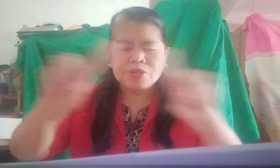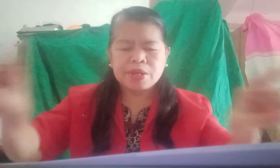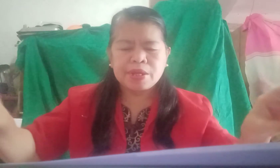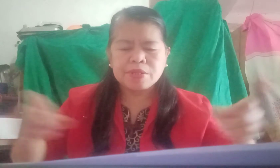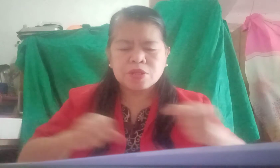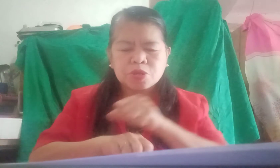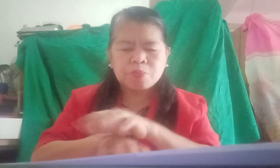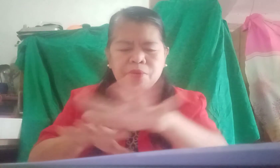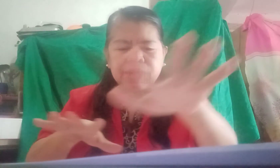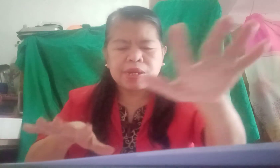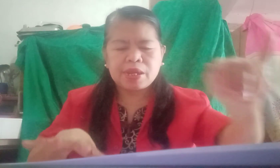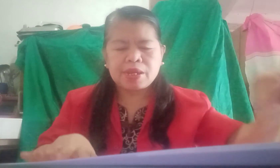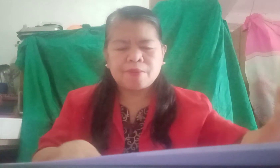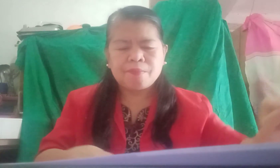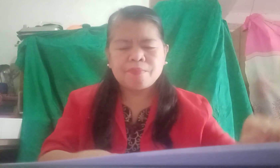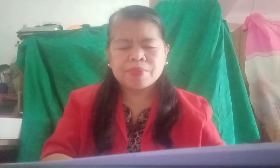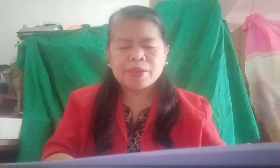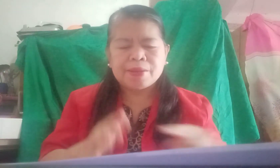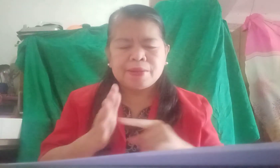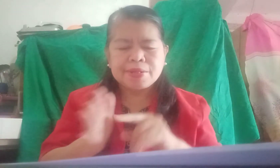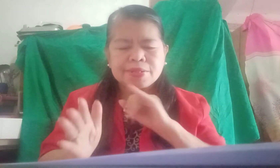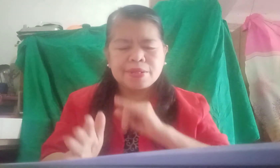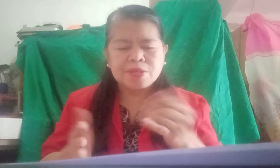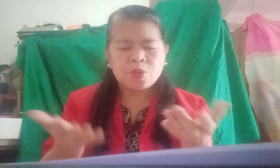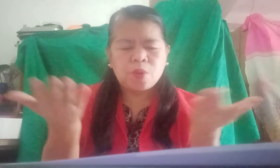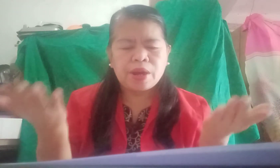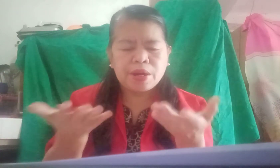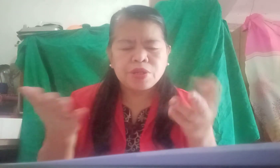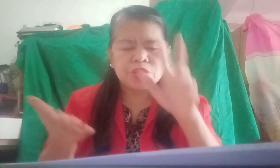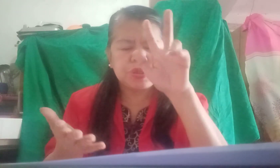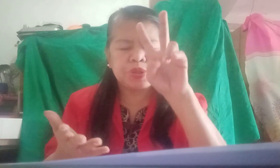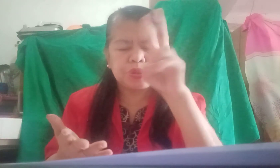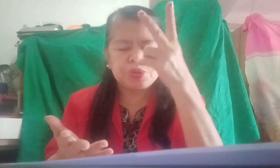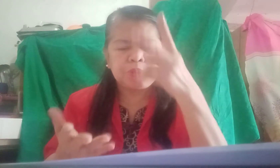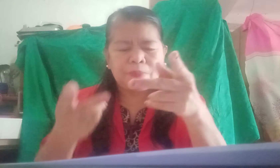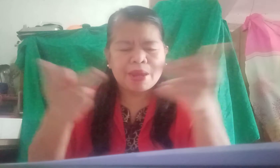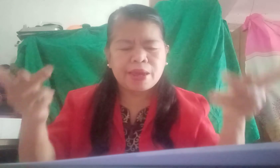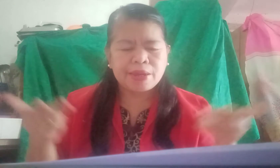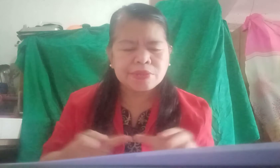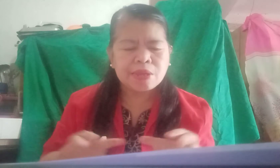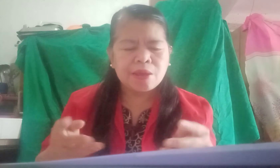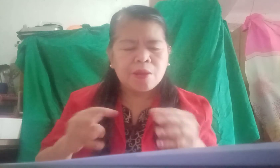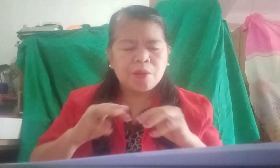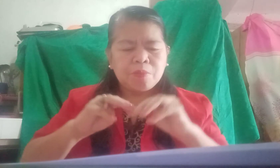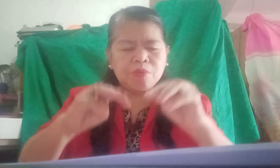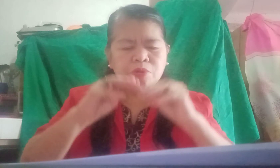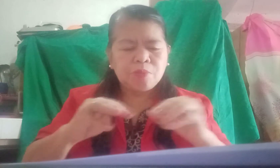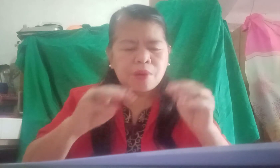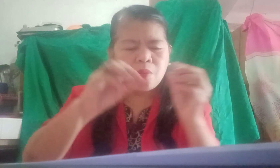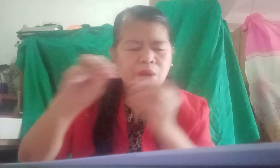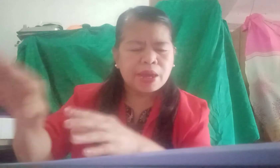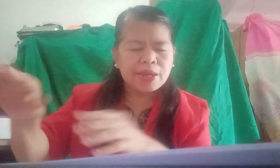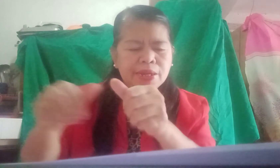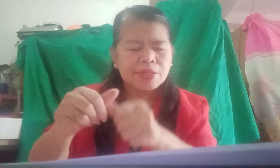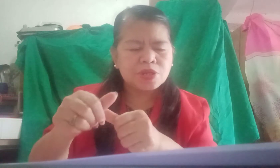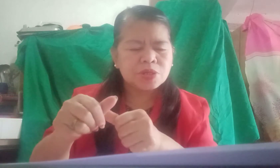divergent spreading. This is where 2 plates move away